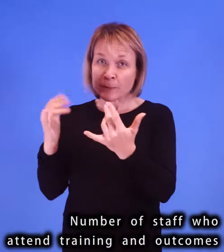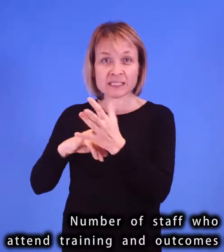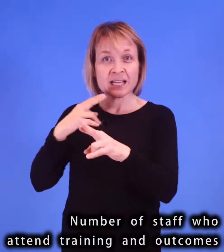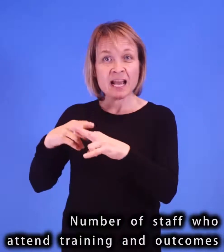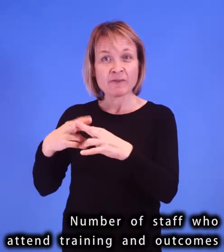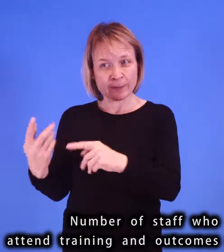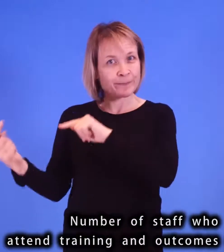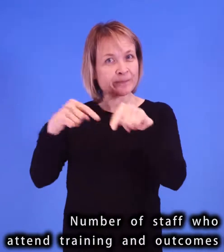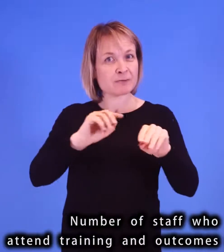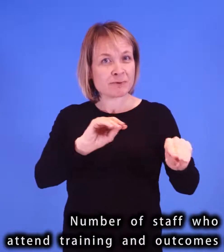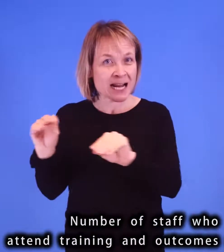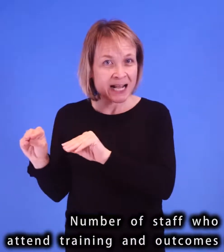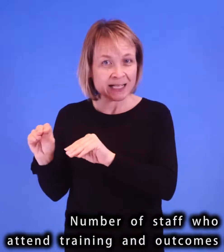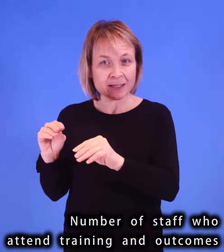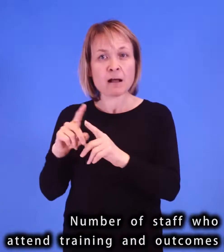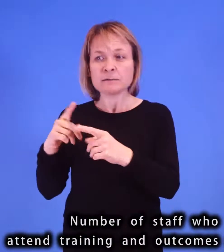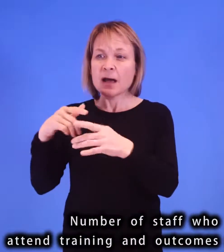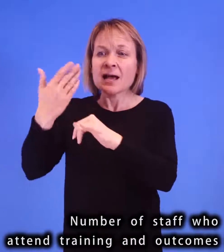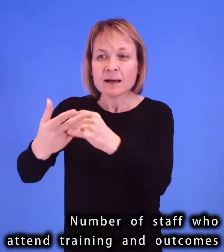Number of staff who attend training and outcomes reported.